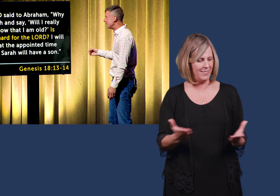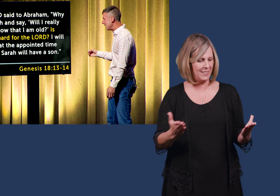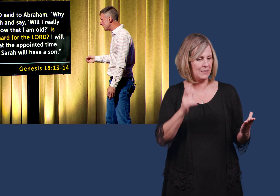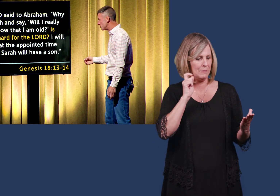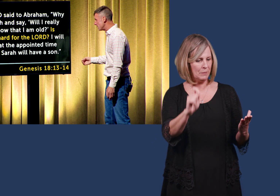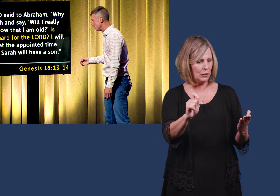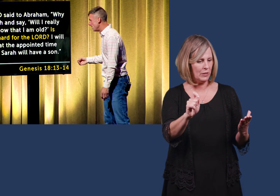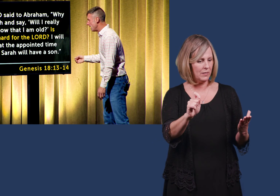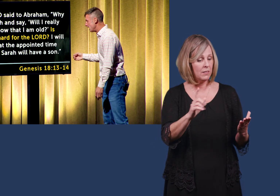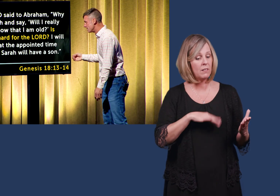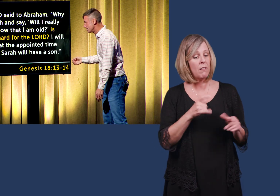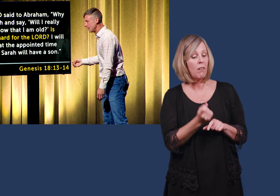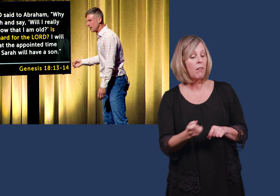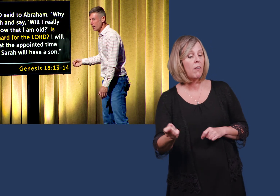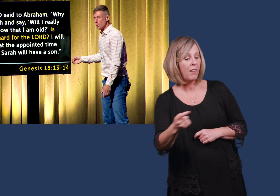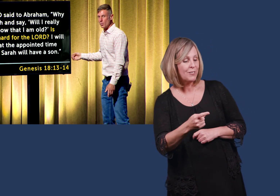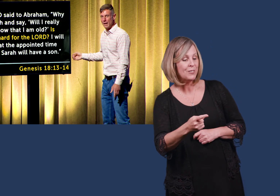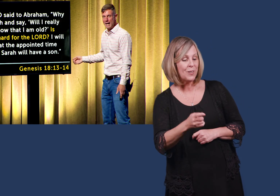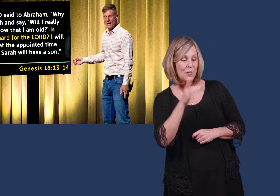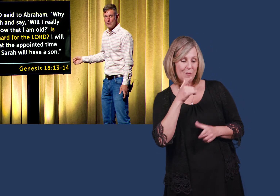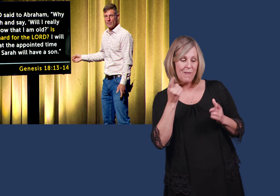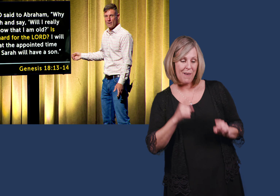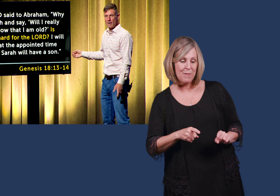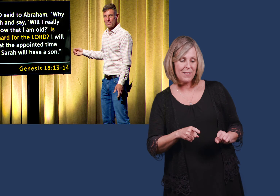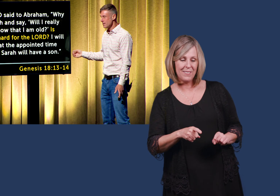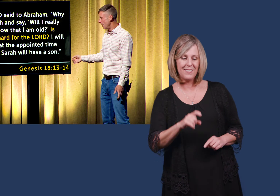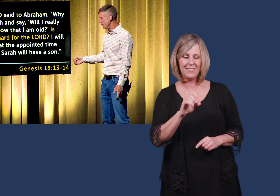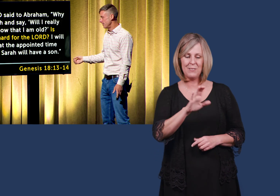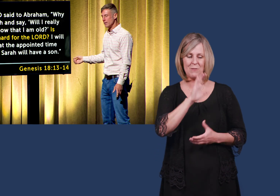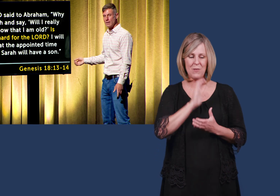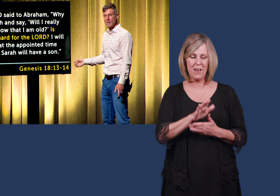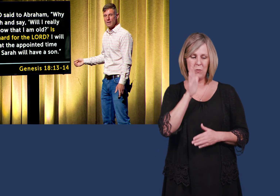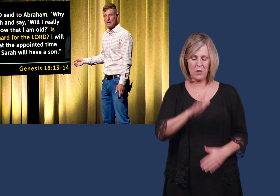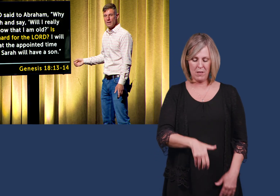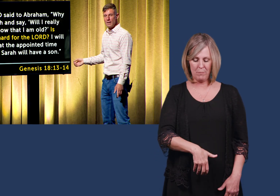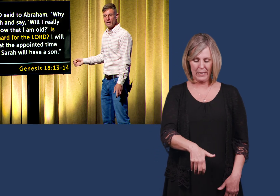time next year, and Sarah will have a son.